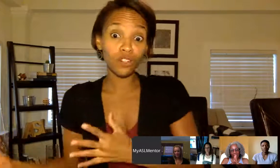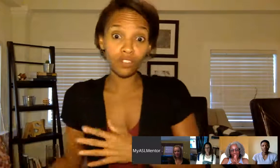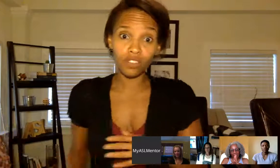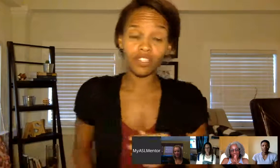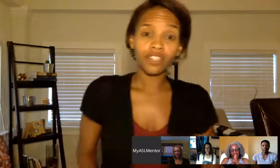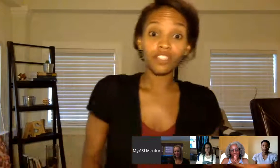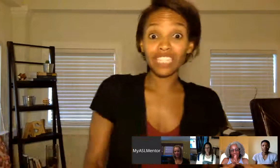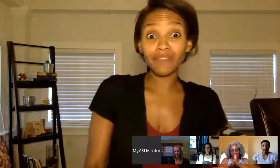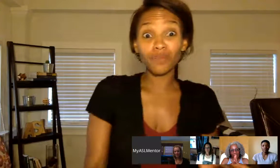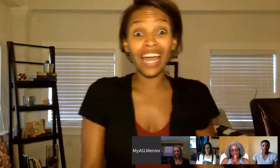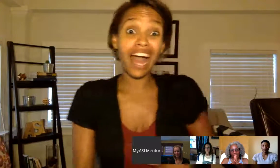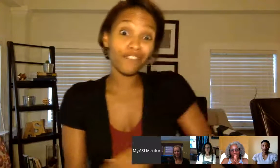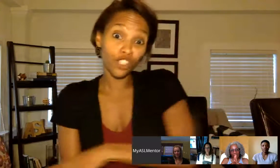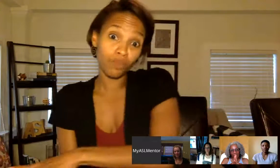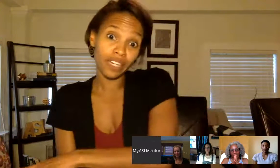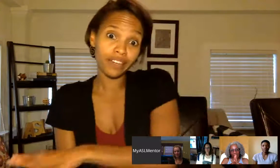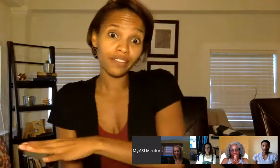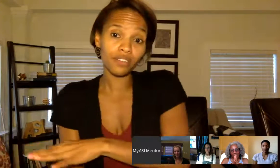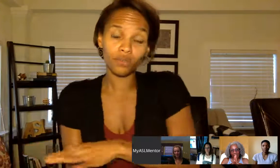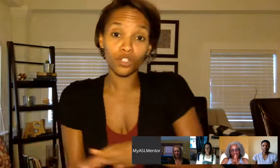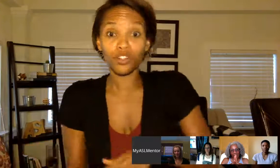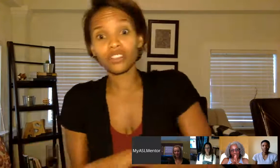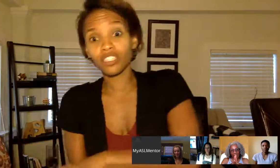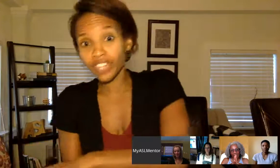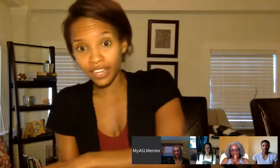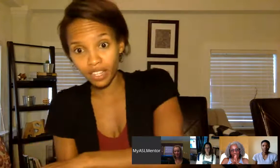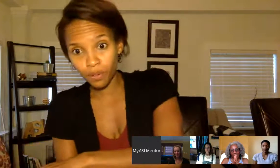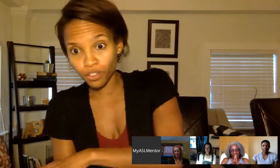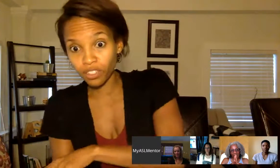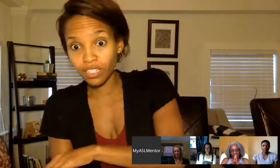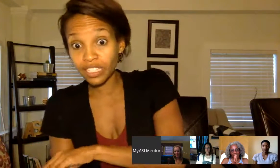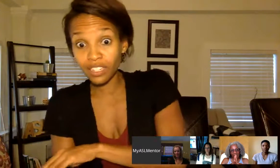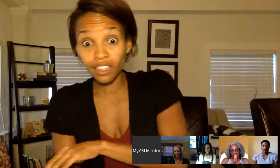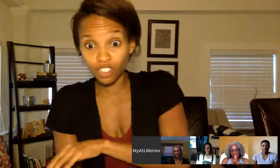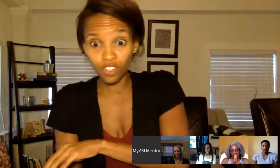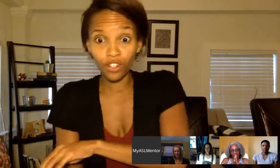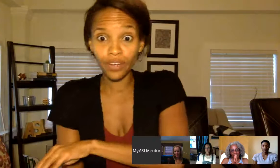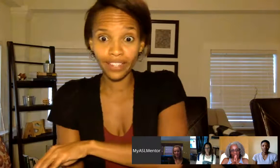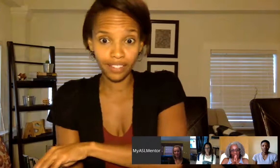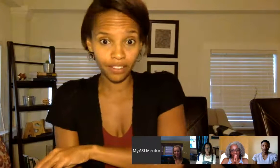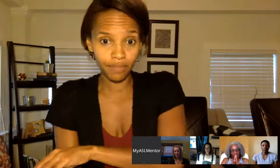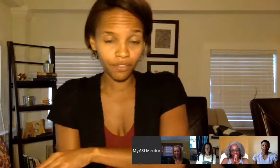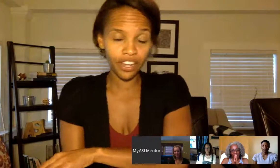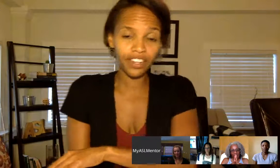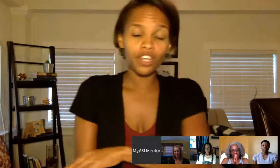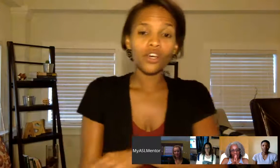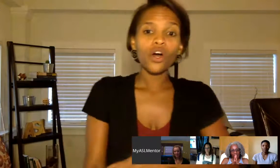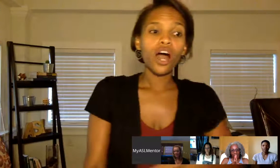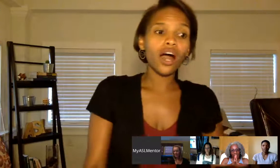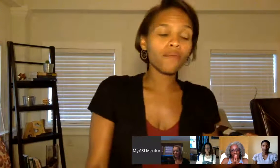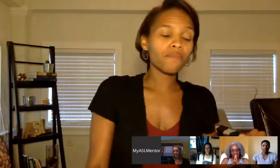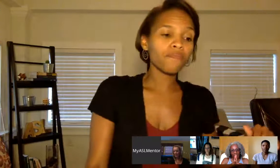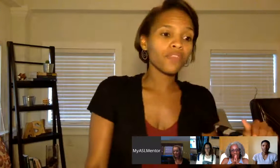It works. There's times that we have to because we're transliterating and the person needs English. They don't know ASL, right?